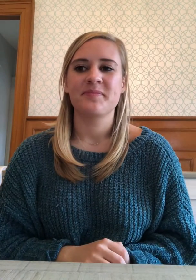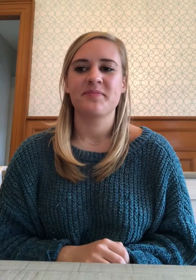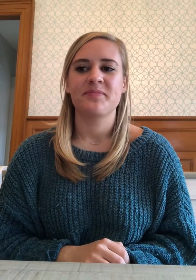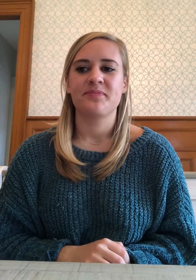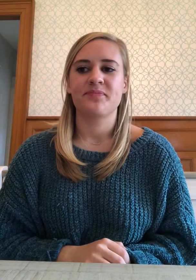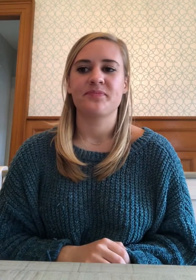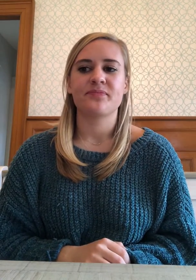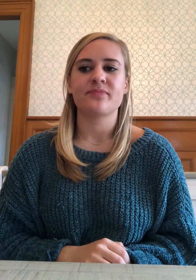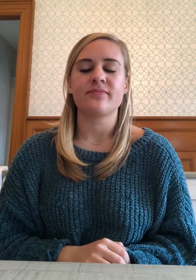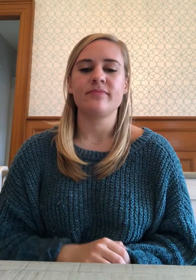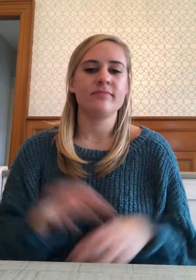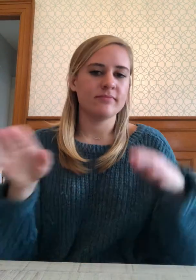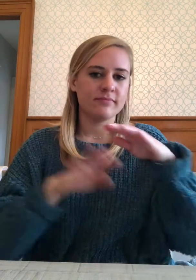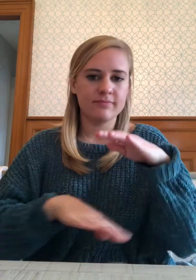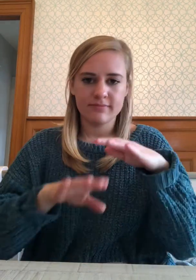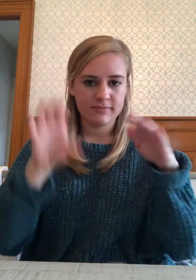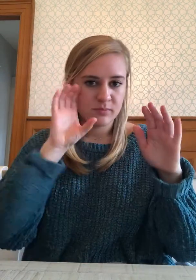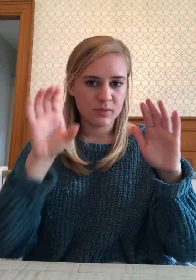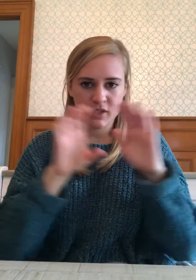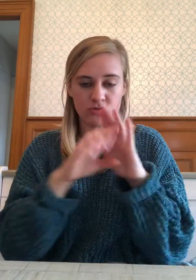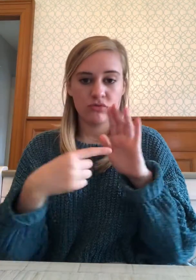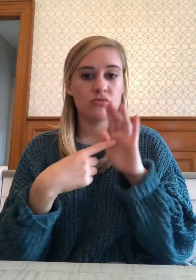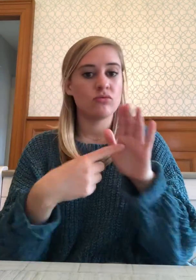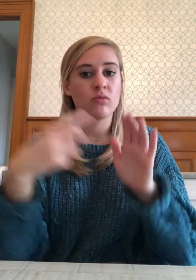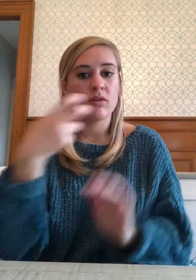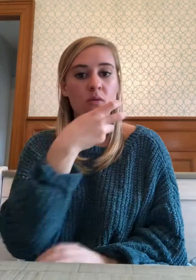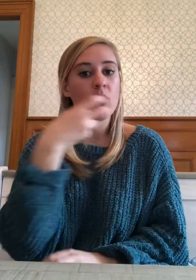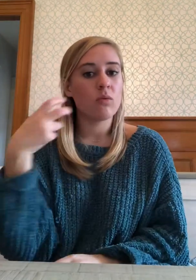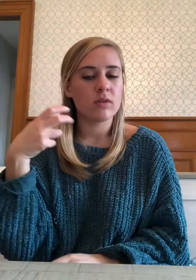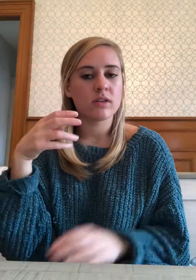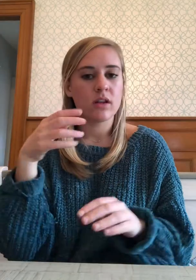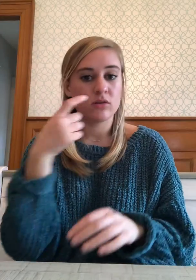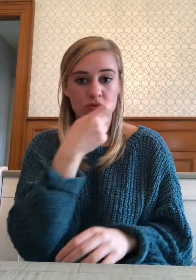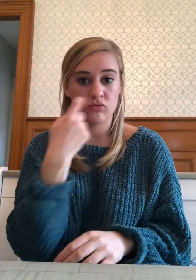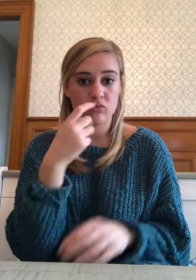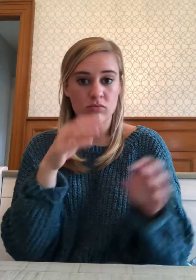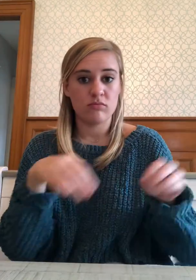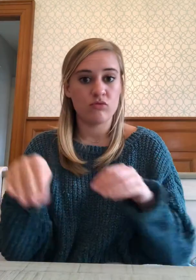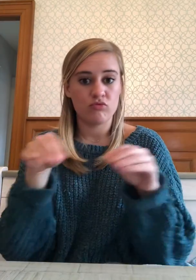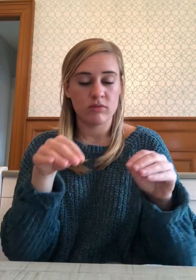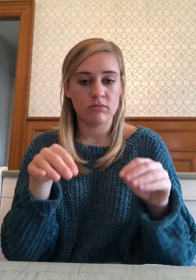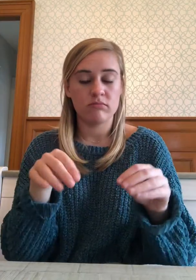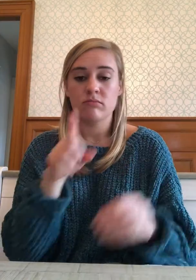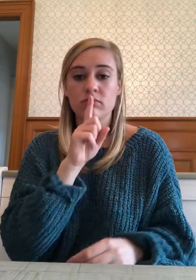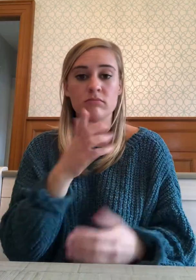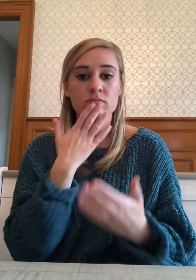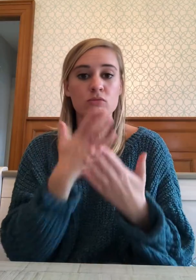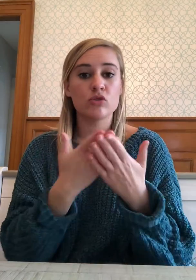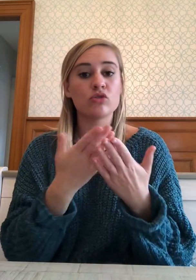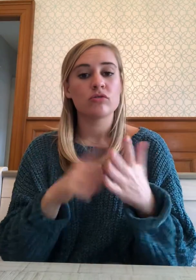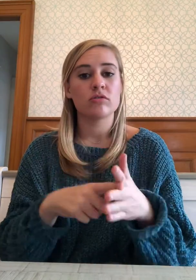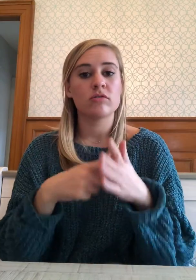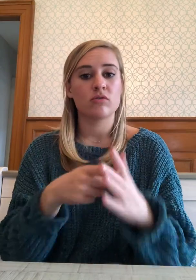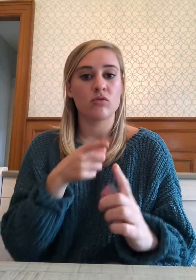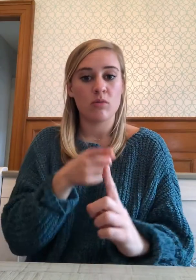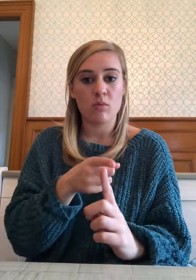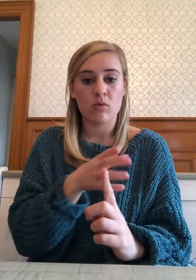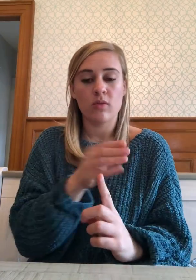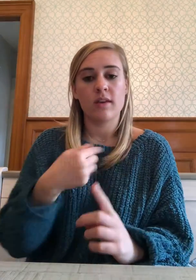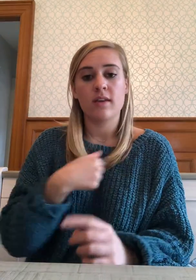Very basic slide showing orthodontic tooth movement. It's a good starting point, however, and we'll build on it